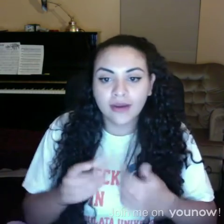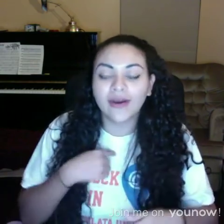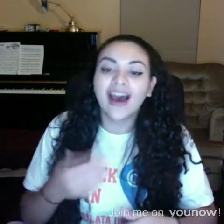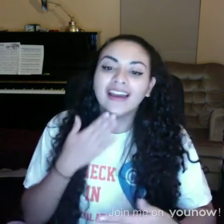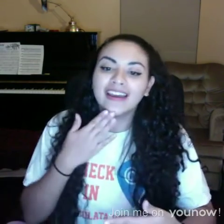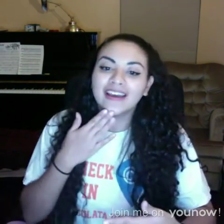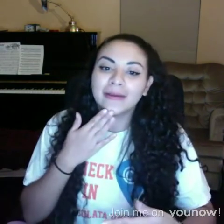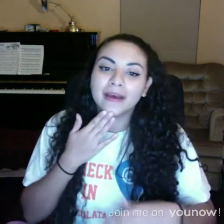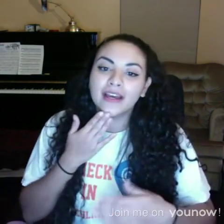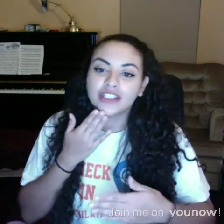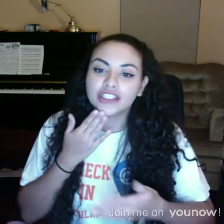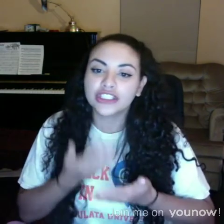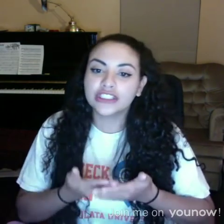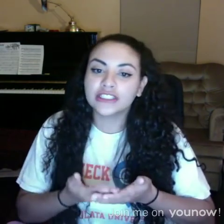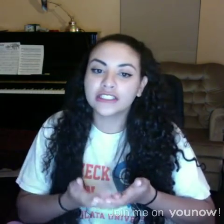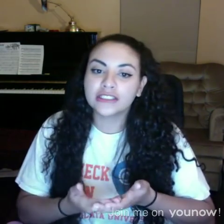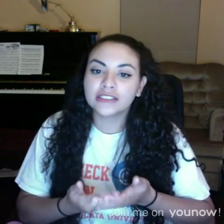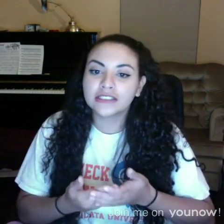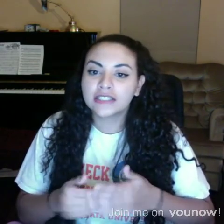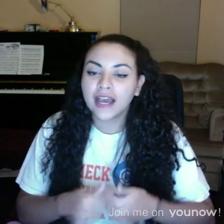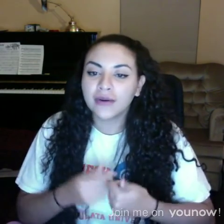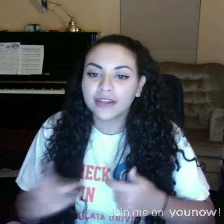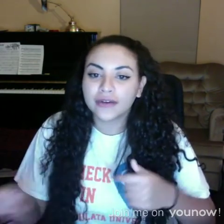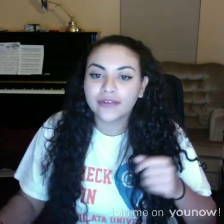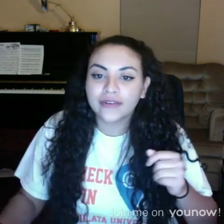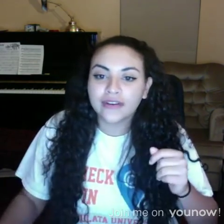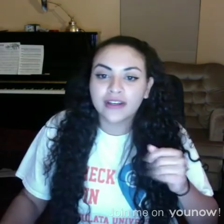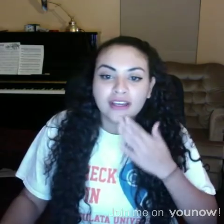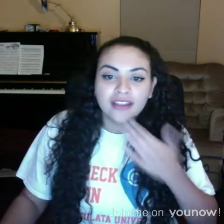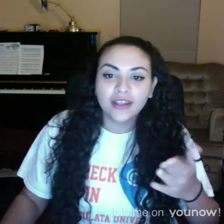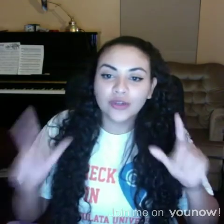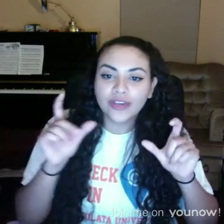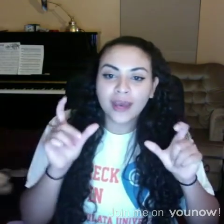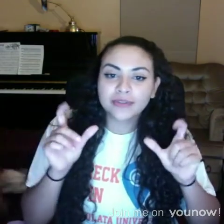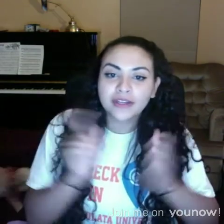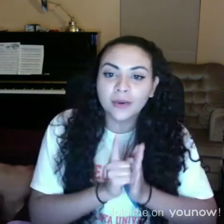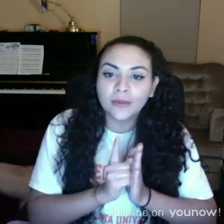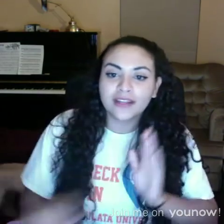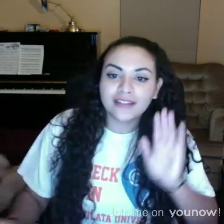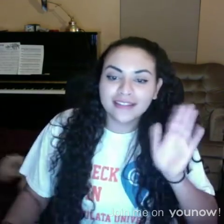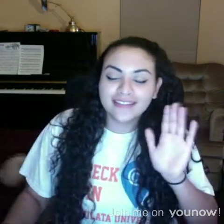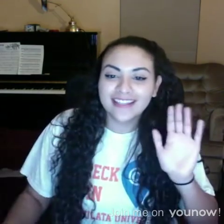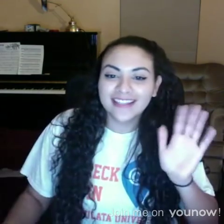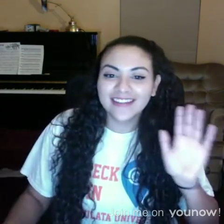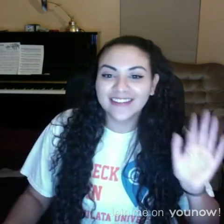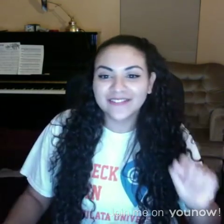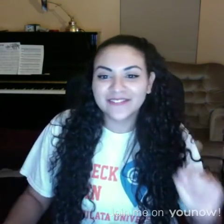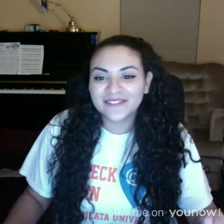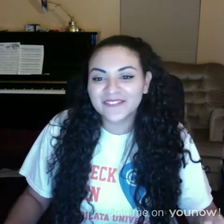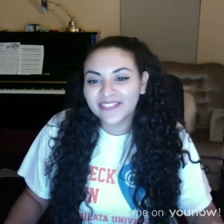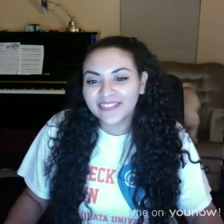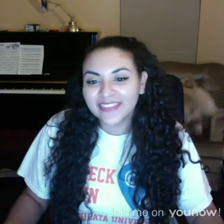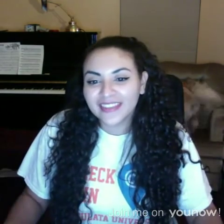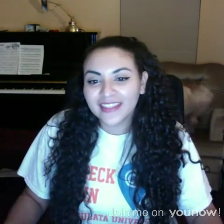How are you? I am good. How are you? Thank you for capturing a moment. Thank you.